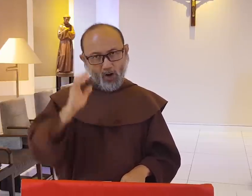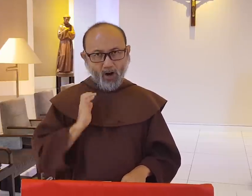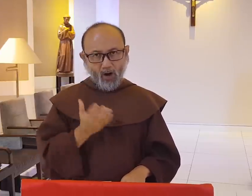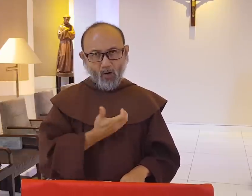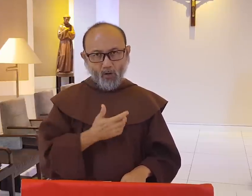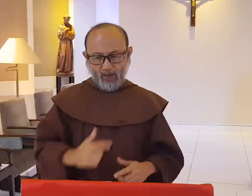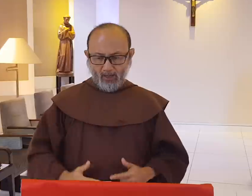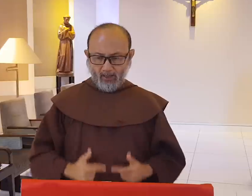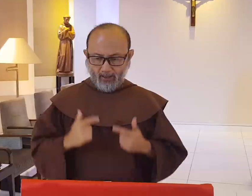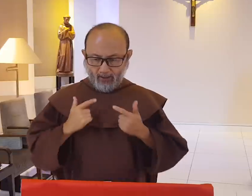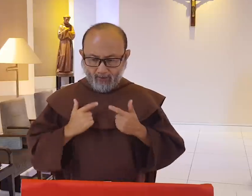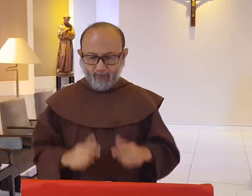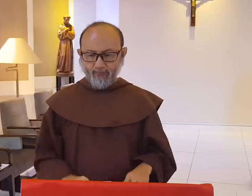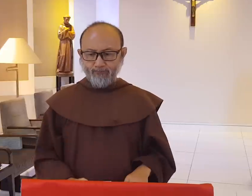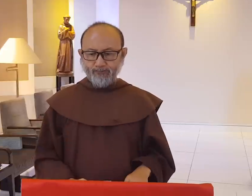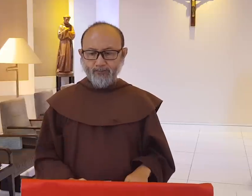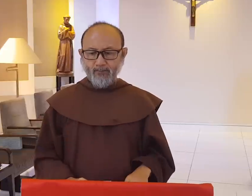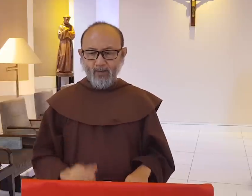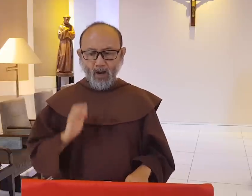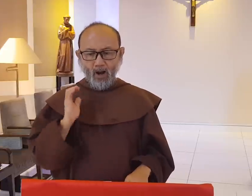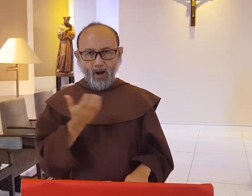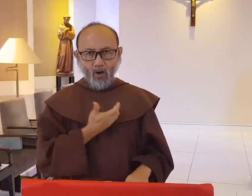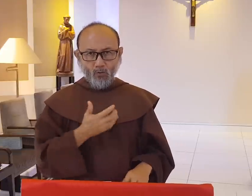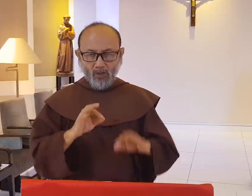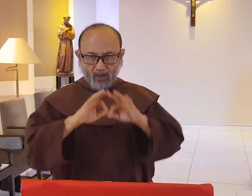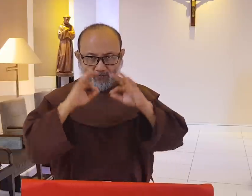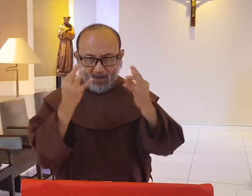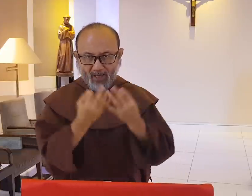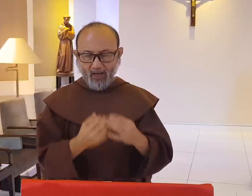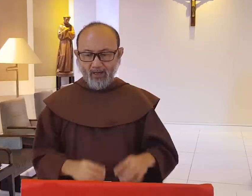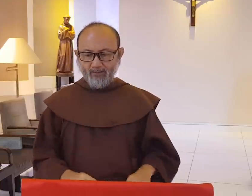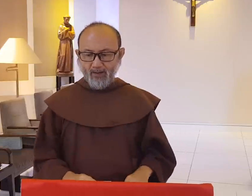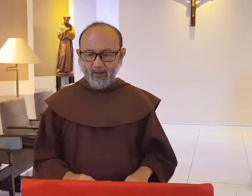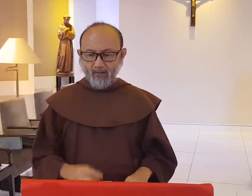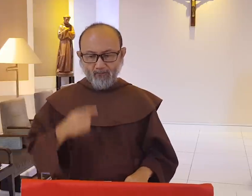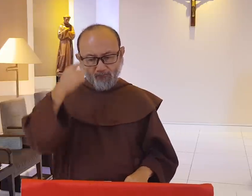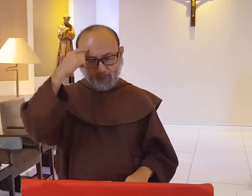Our families, for our moral well-being,